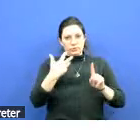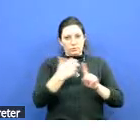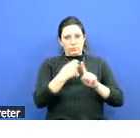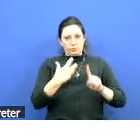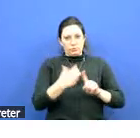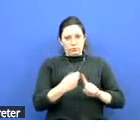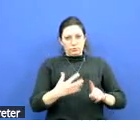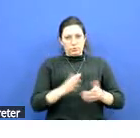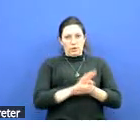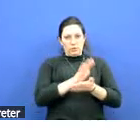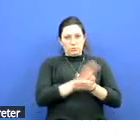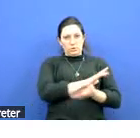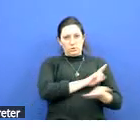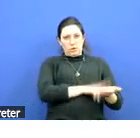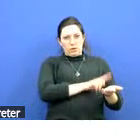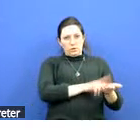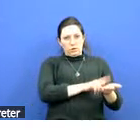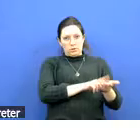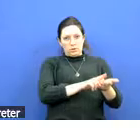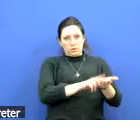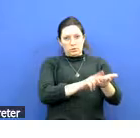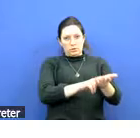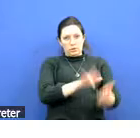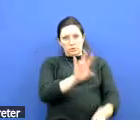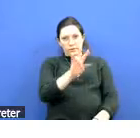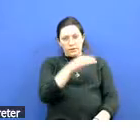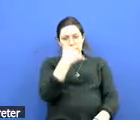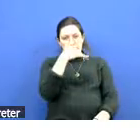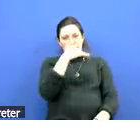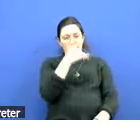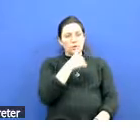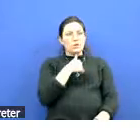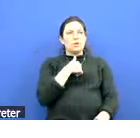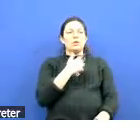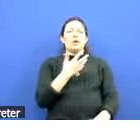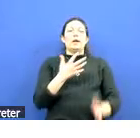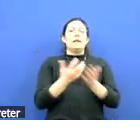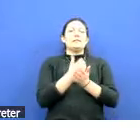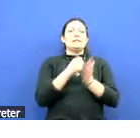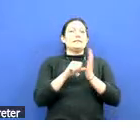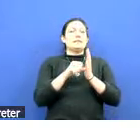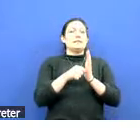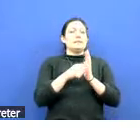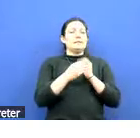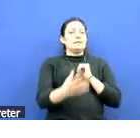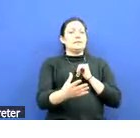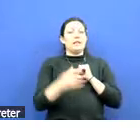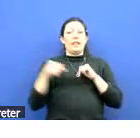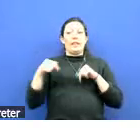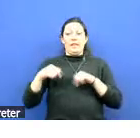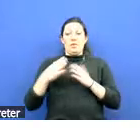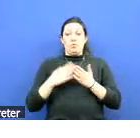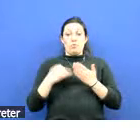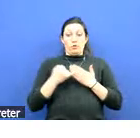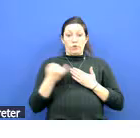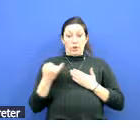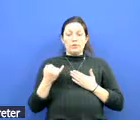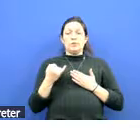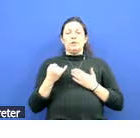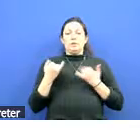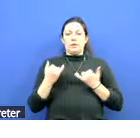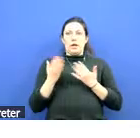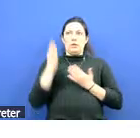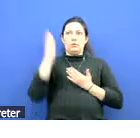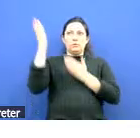that would have to be signed. And I did want to take this opportunity to point out the project is going through the regulatory process,